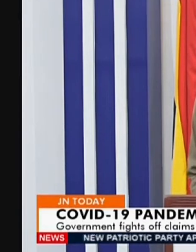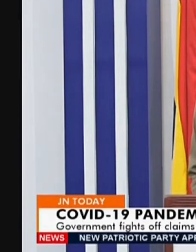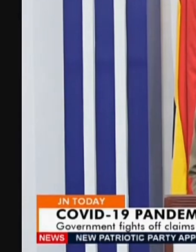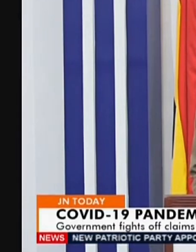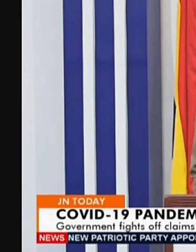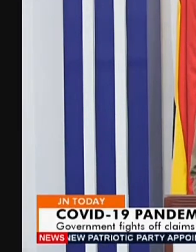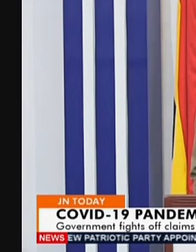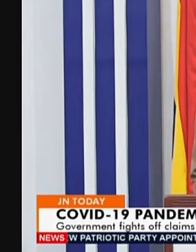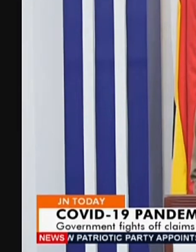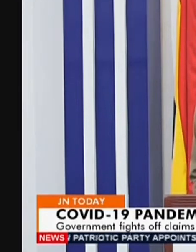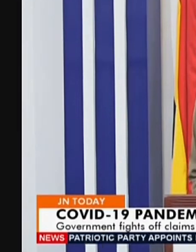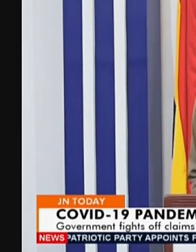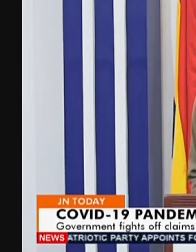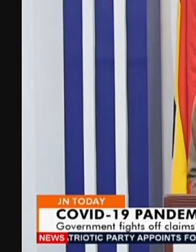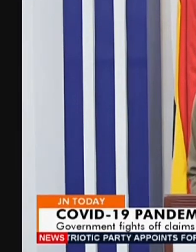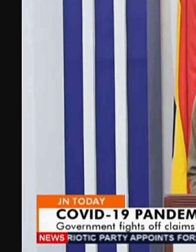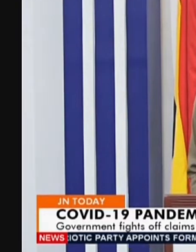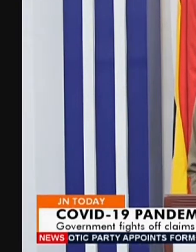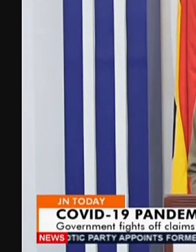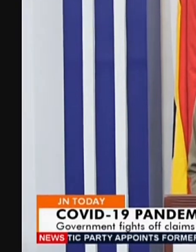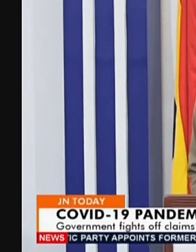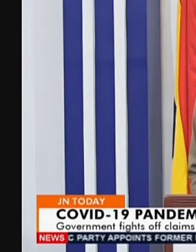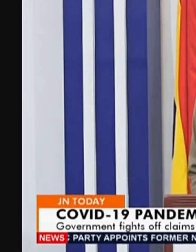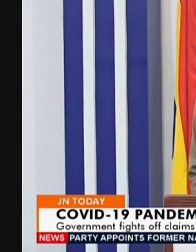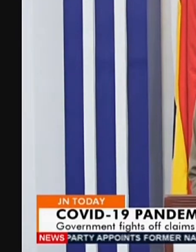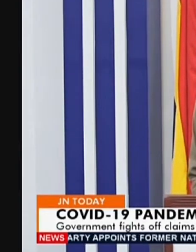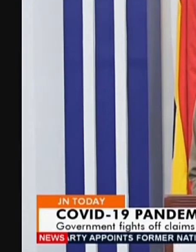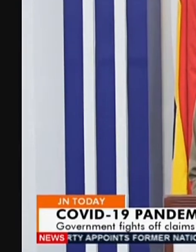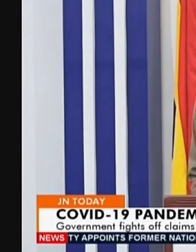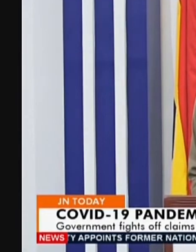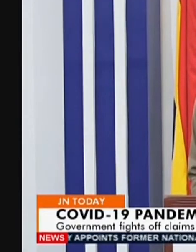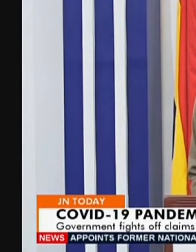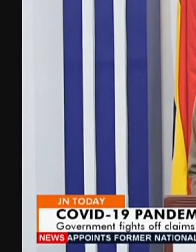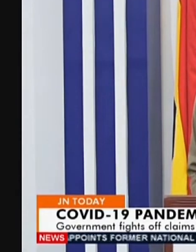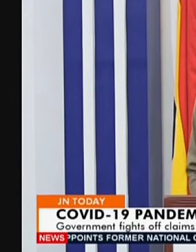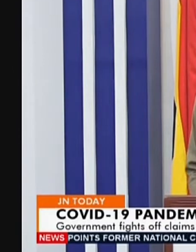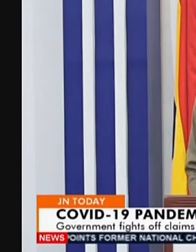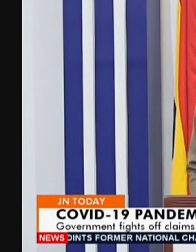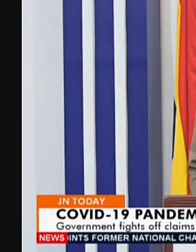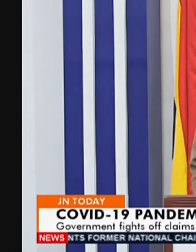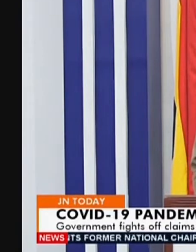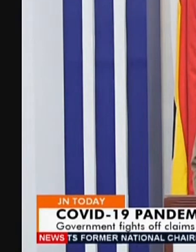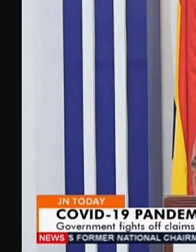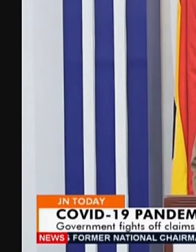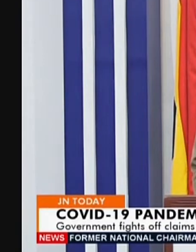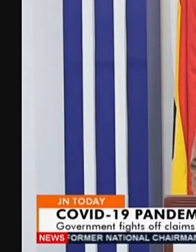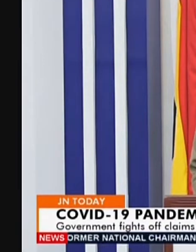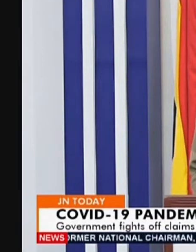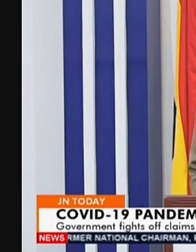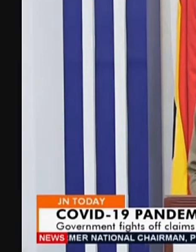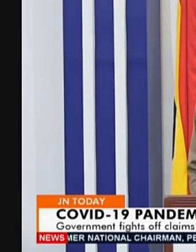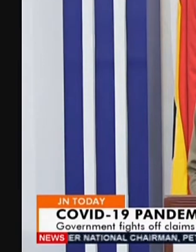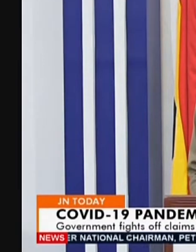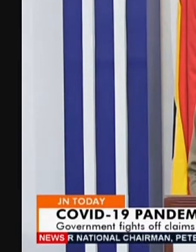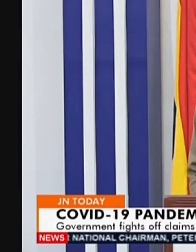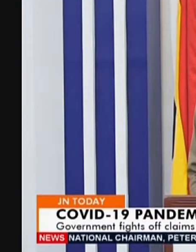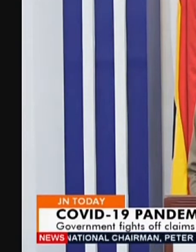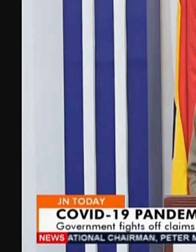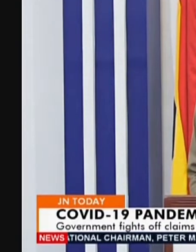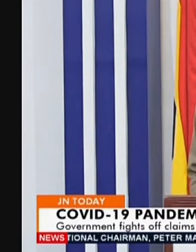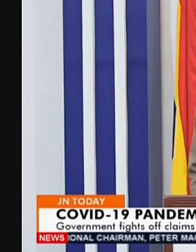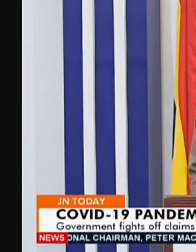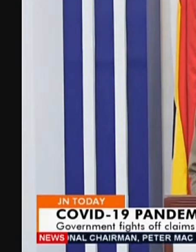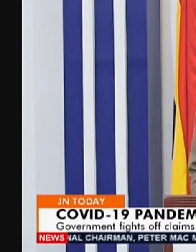the government had accessed an IMF facility, claiming that no other African country had done